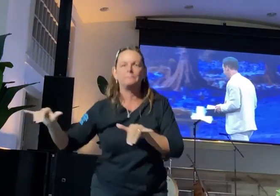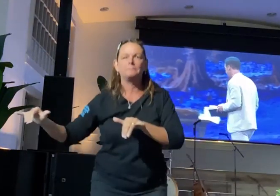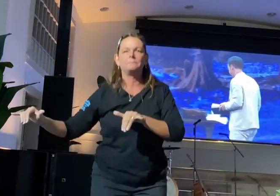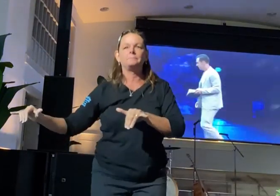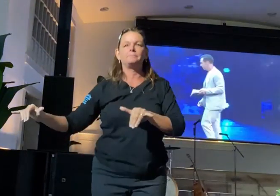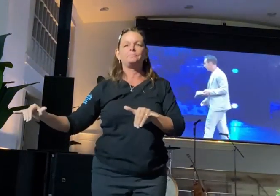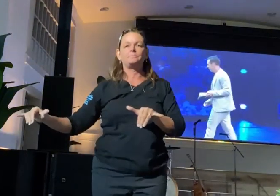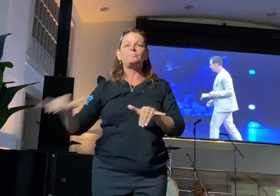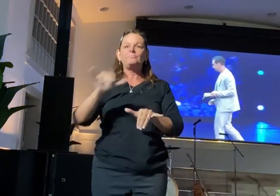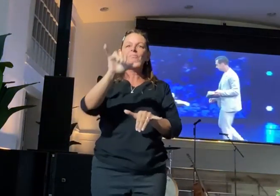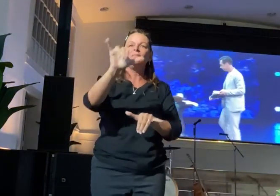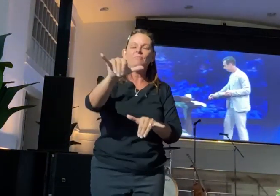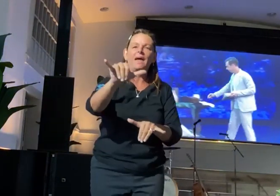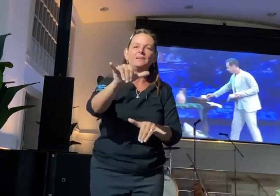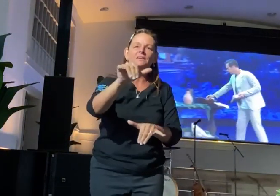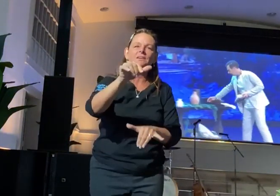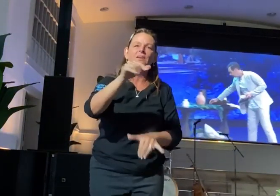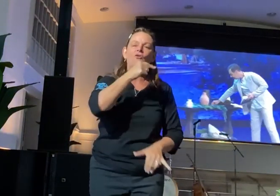are three